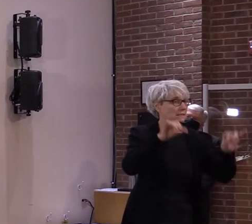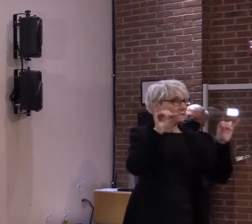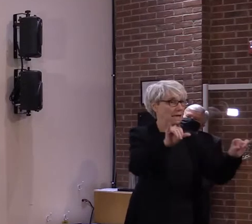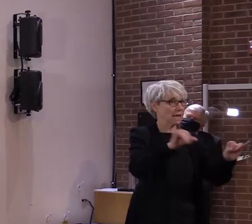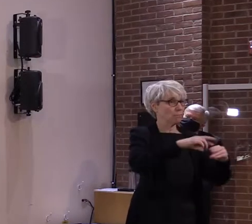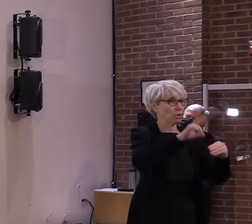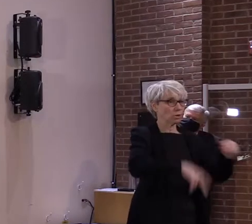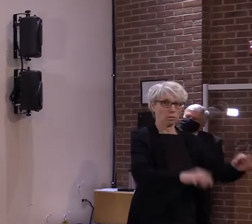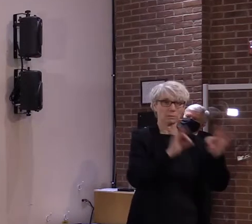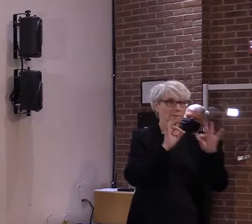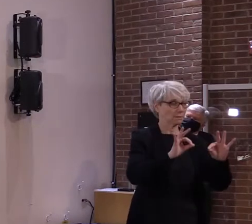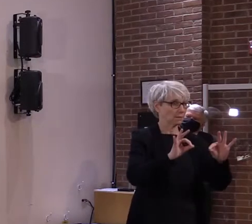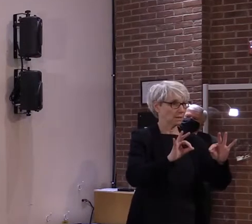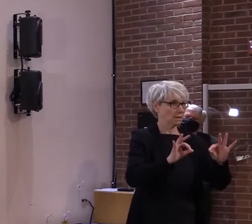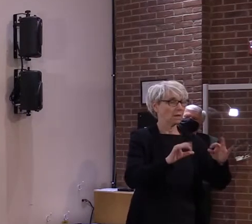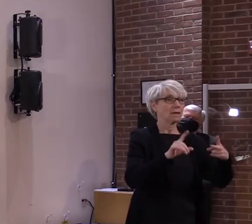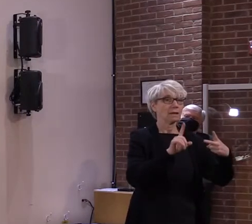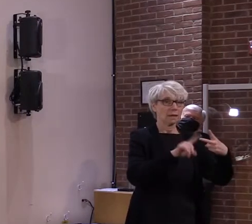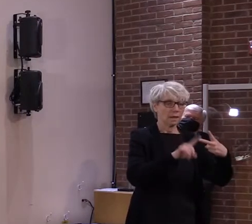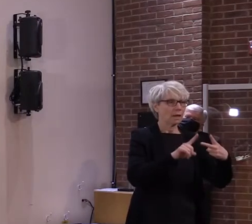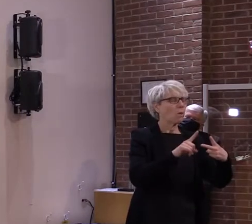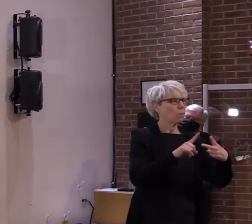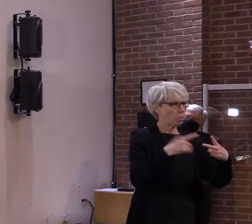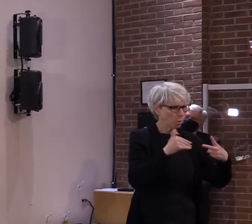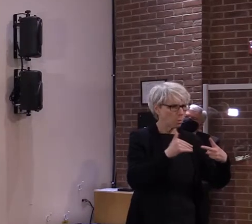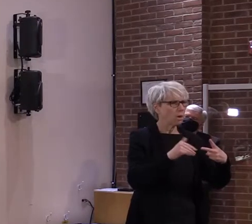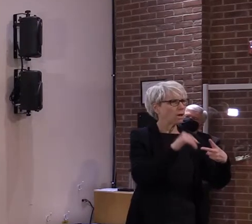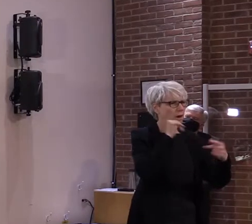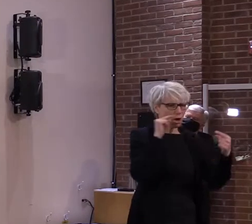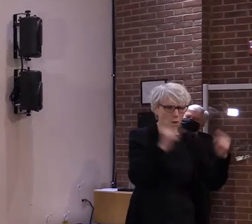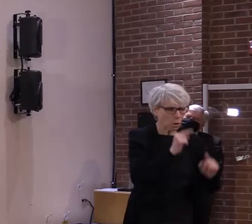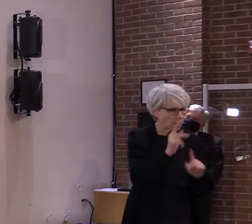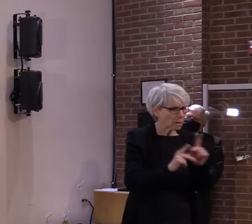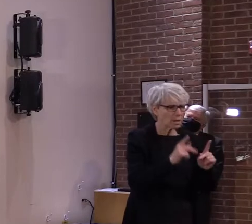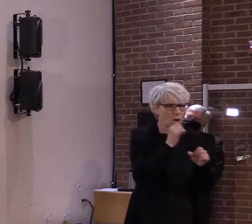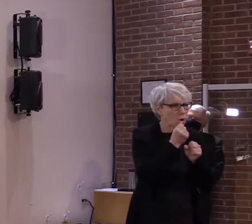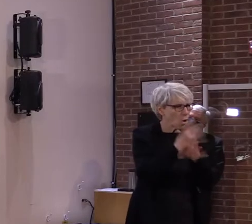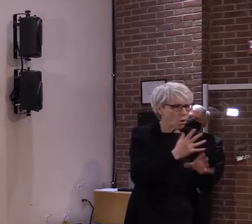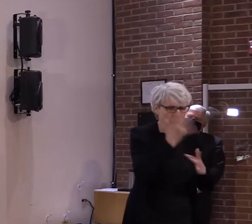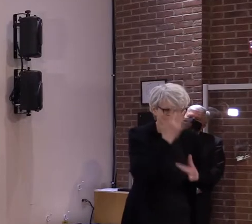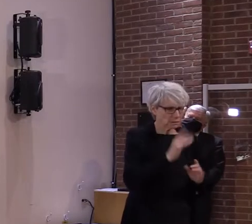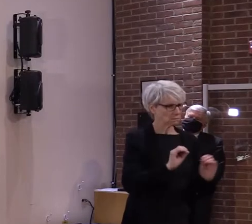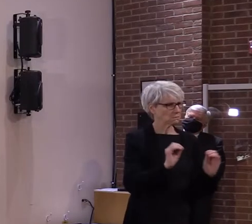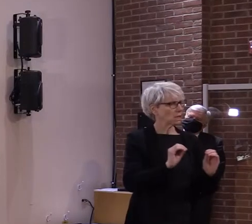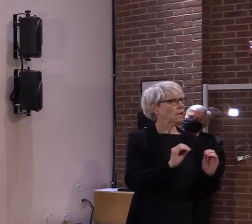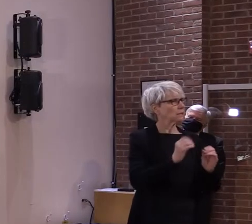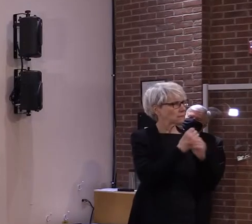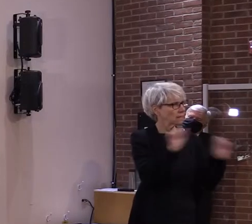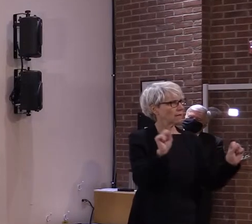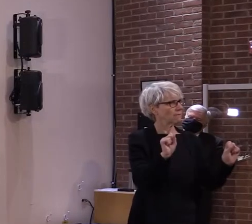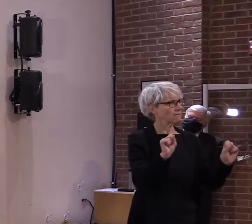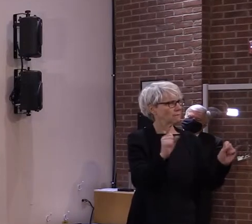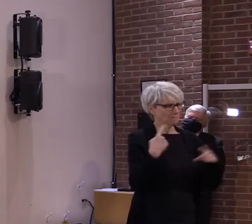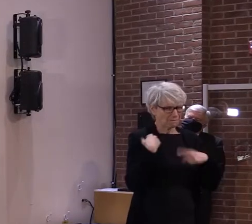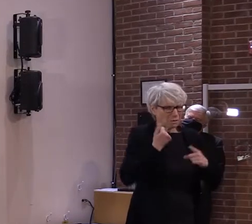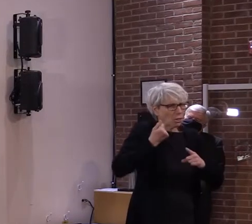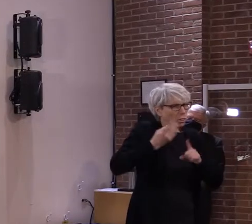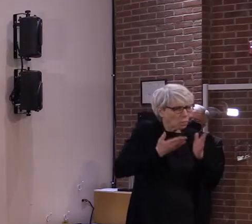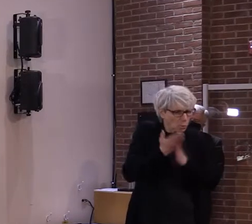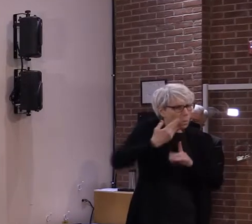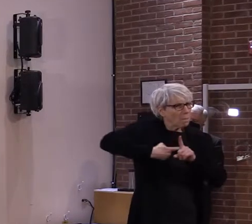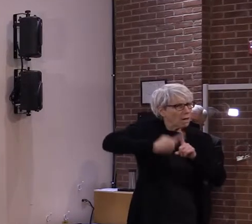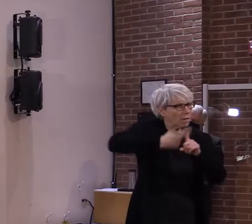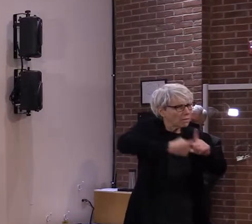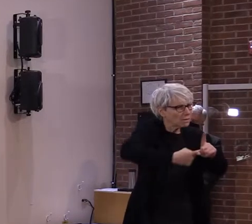safety profile has held up over many, many months of experience. Three, they work